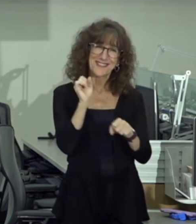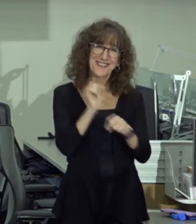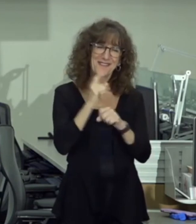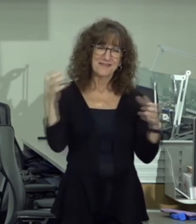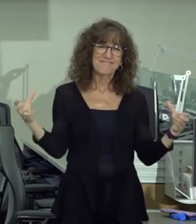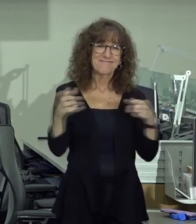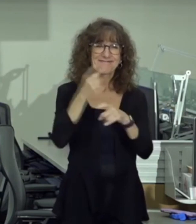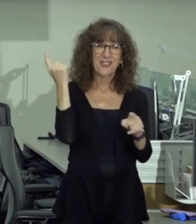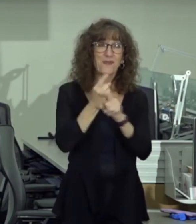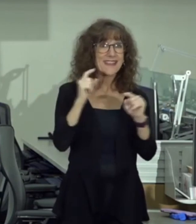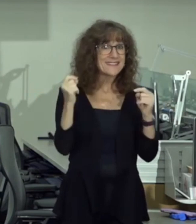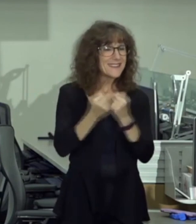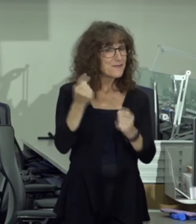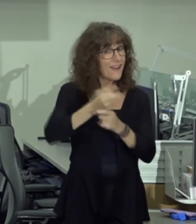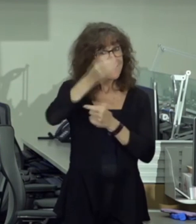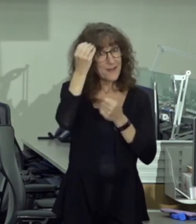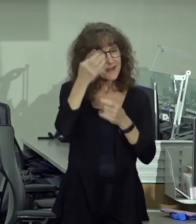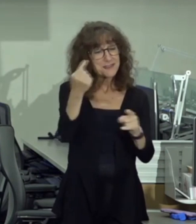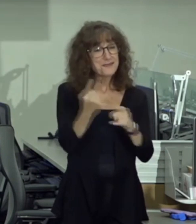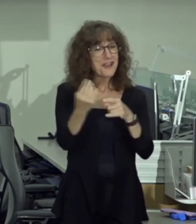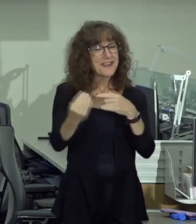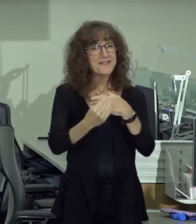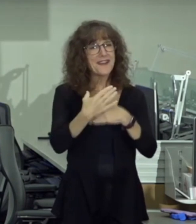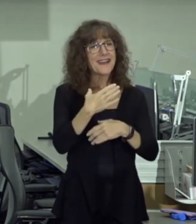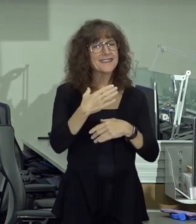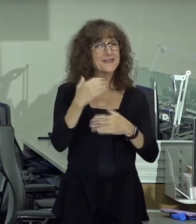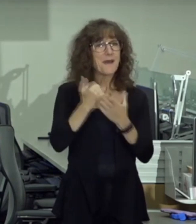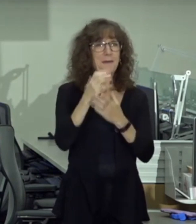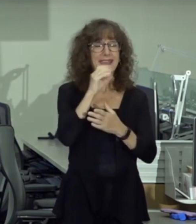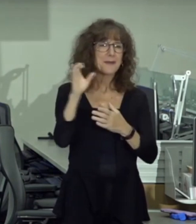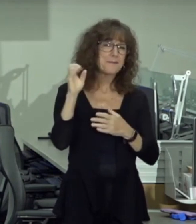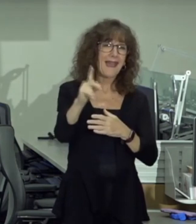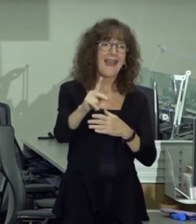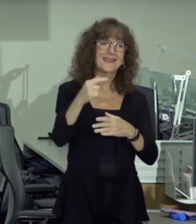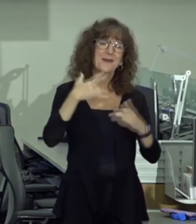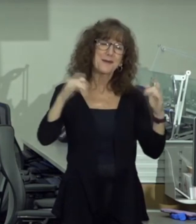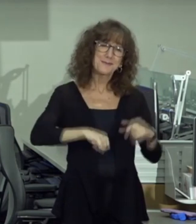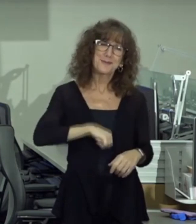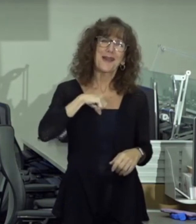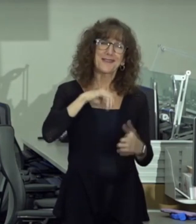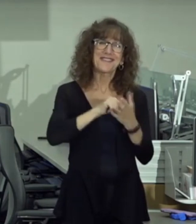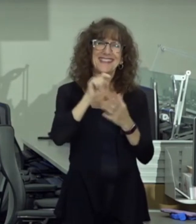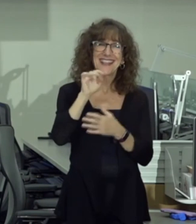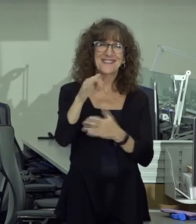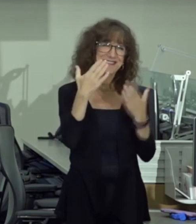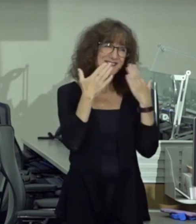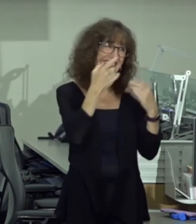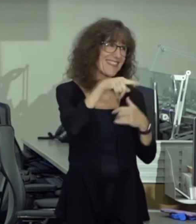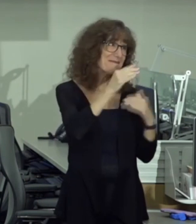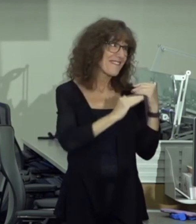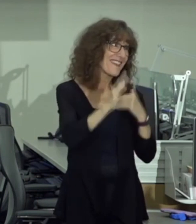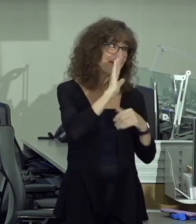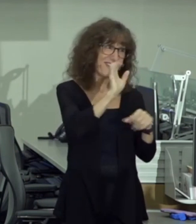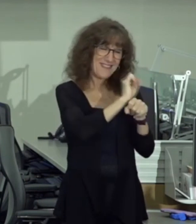assembled the right team, the right information, and the right advice to get our county back on track. And so I'm so proud of the task force. I want to thank them in advance